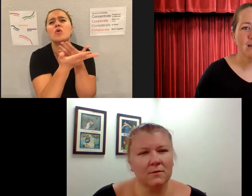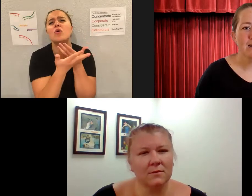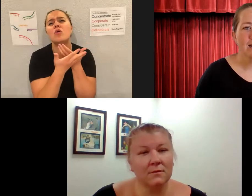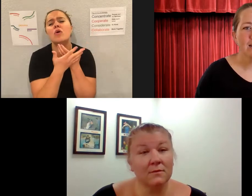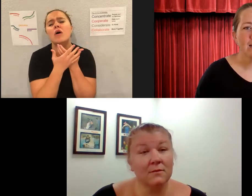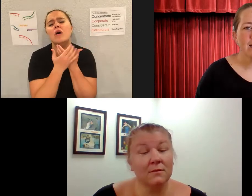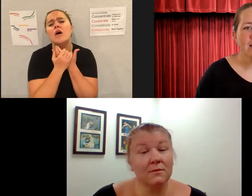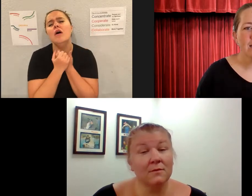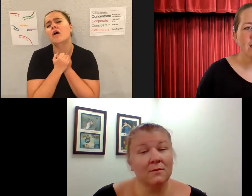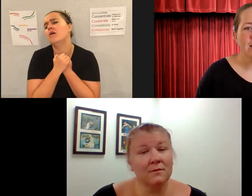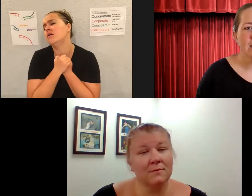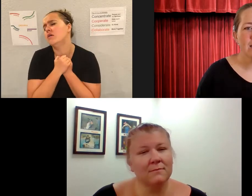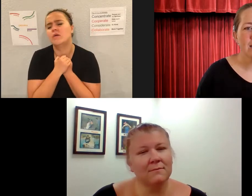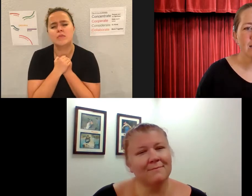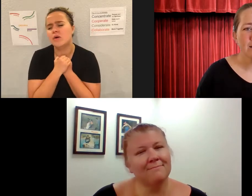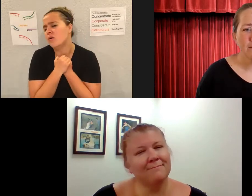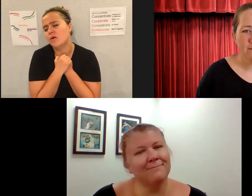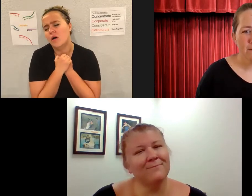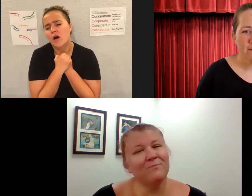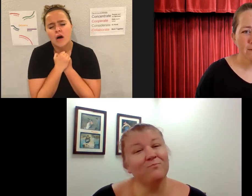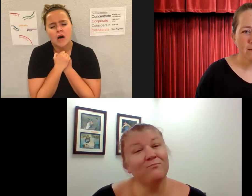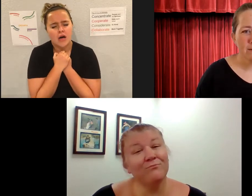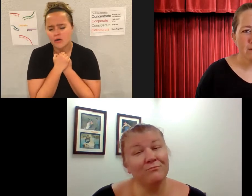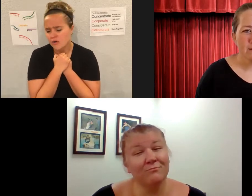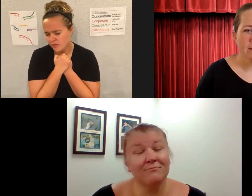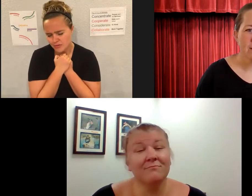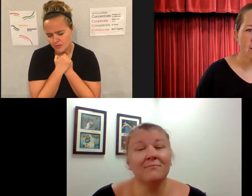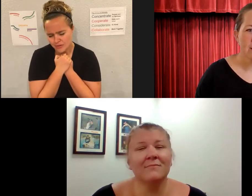alas, oh, alama,